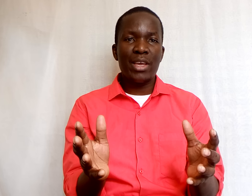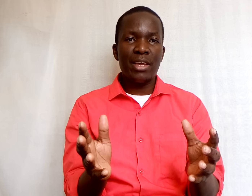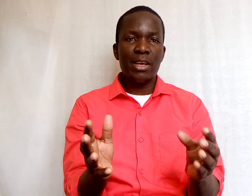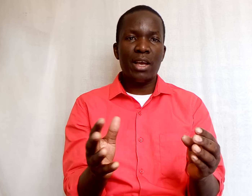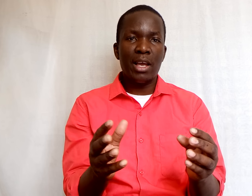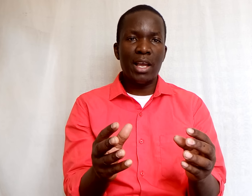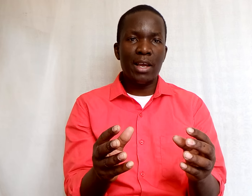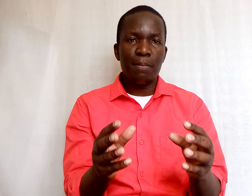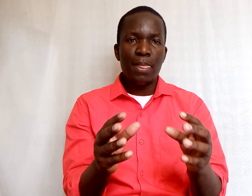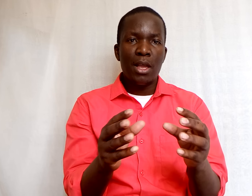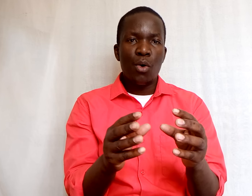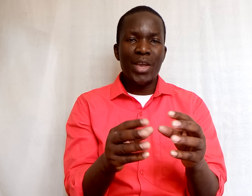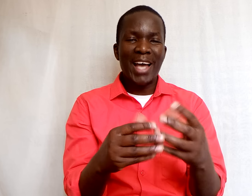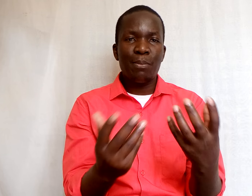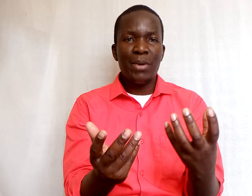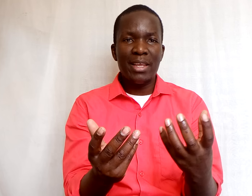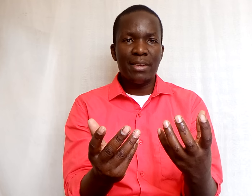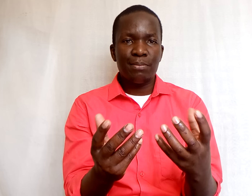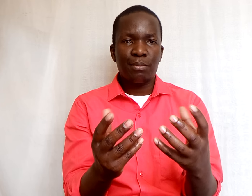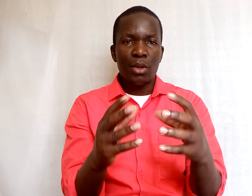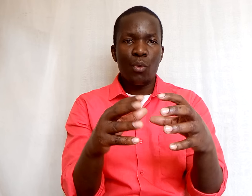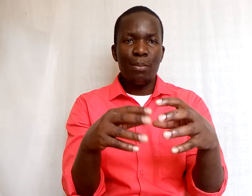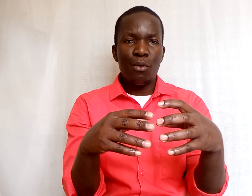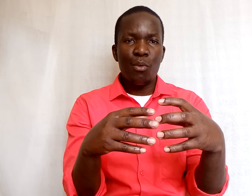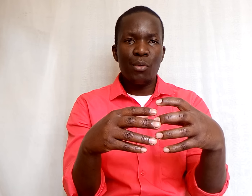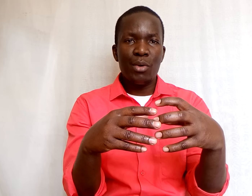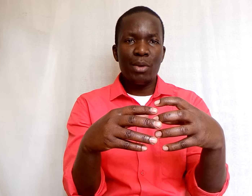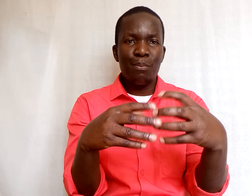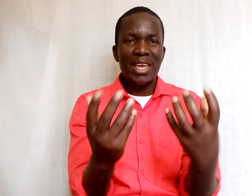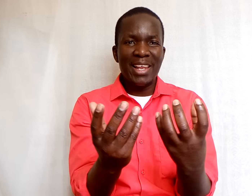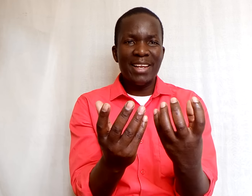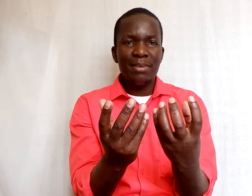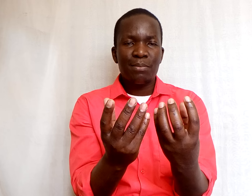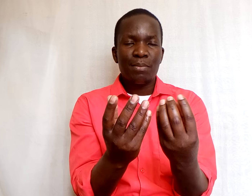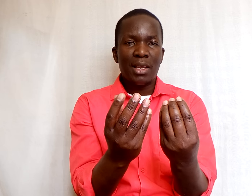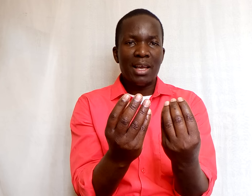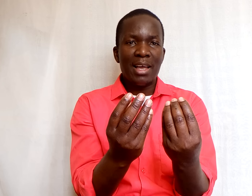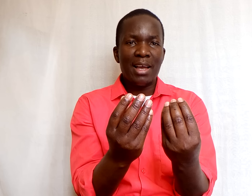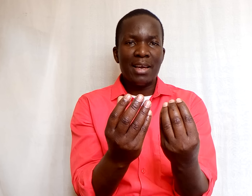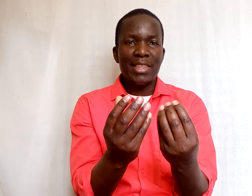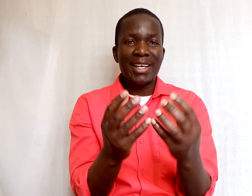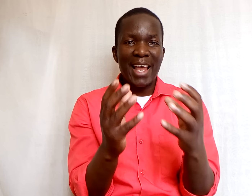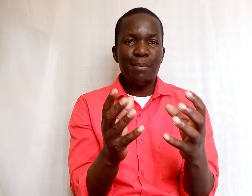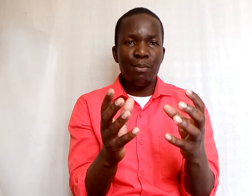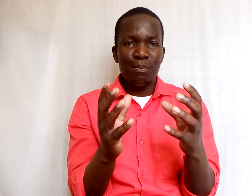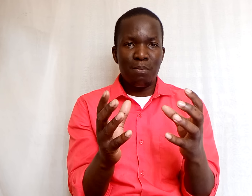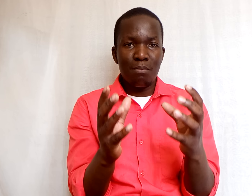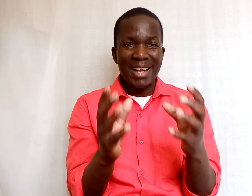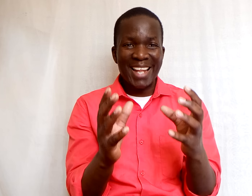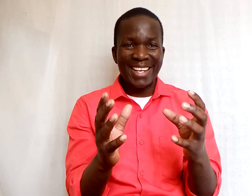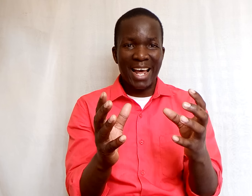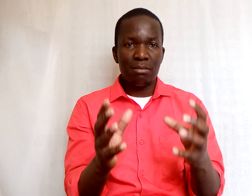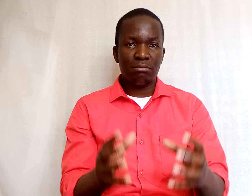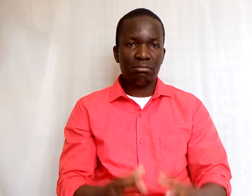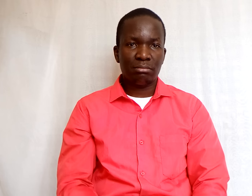we unpeel, we peel the ripe banana.